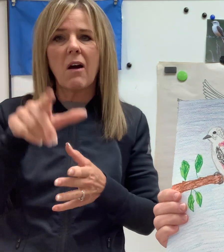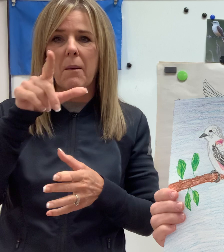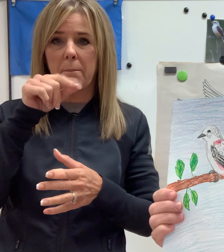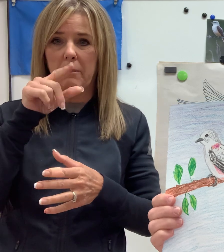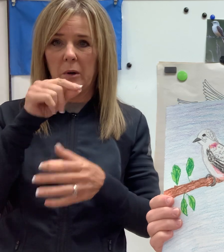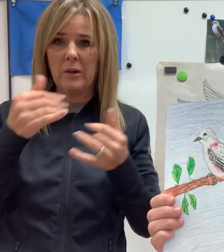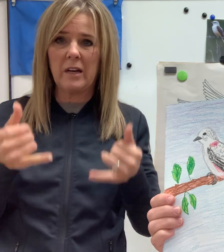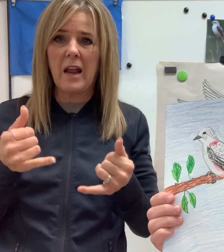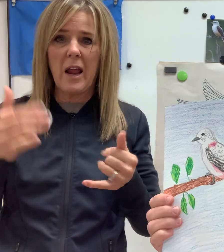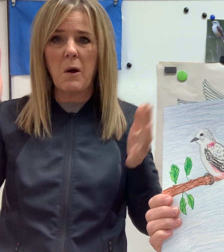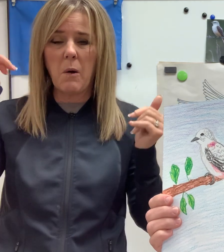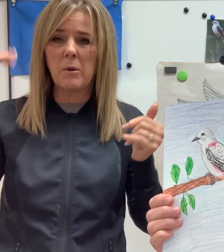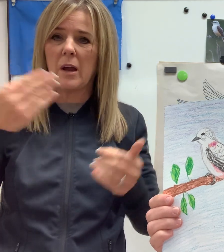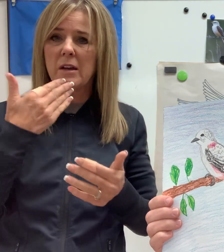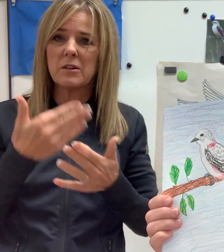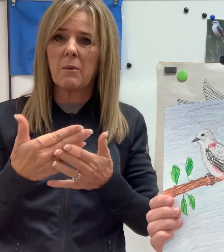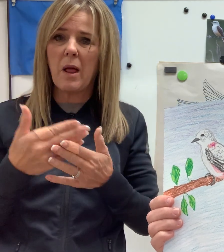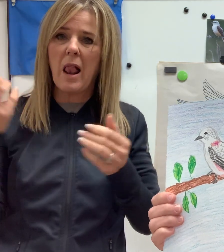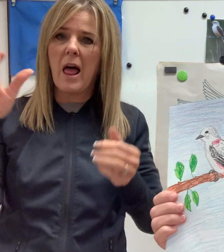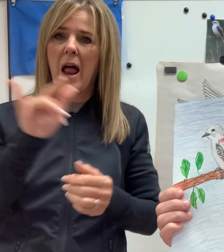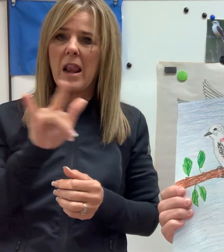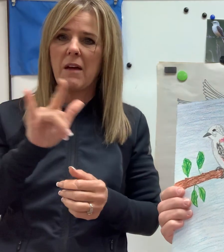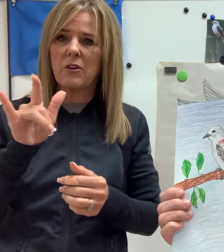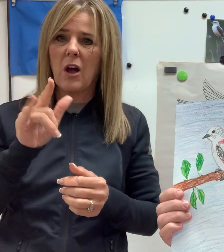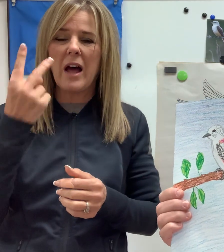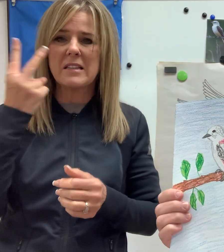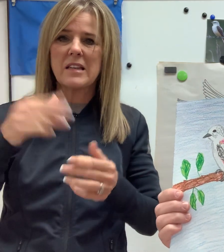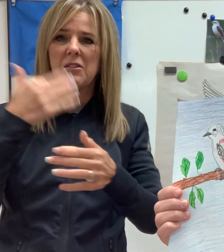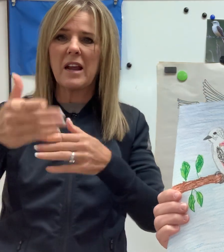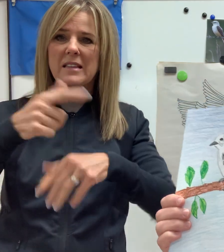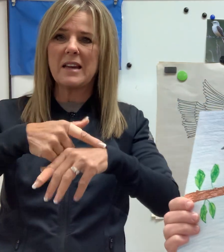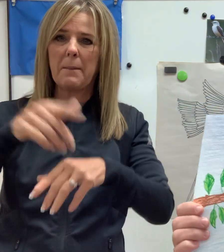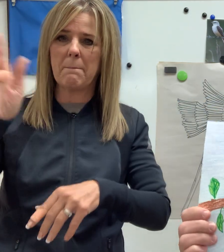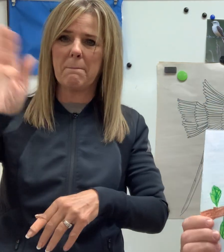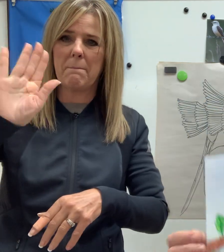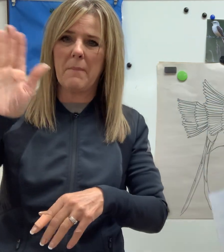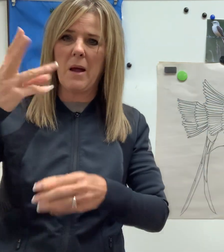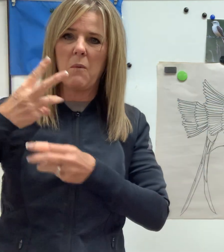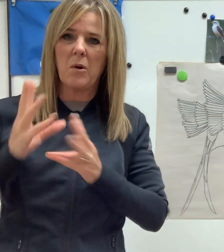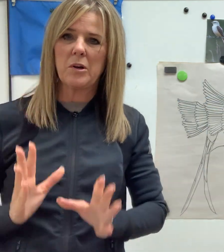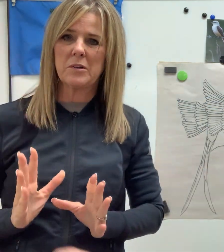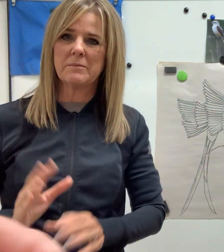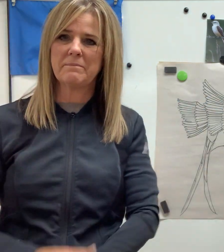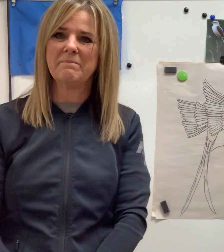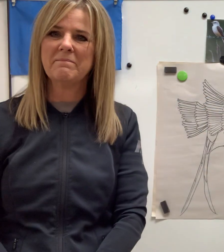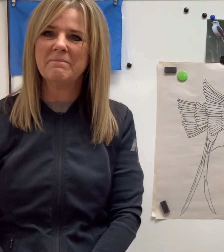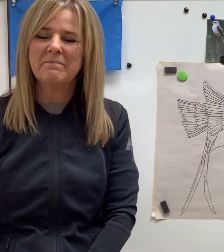flycatcher. Hope you guys are well. I love you all, and I'll see you next time. Bye, warriors.